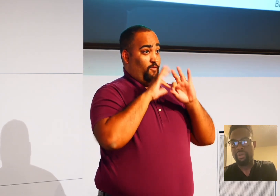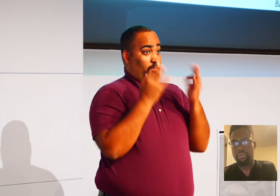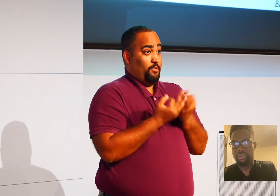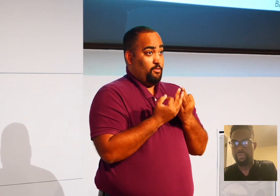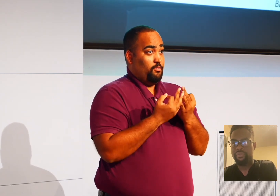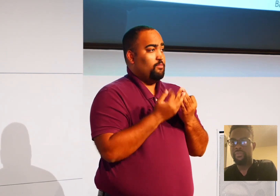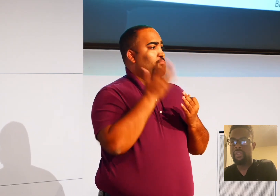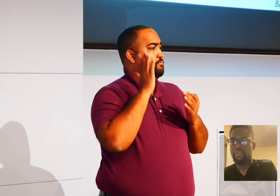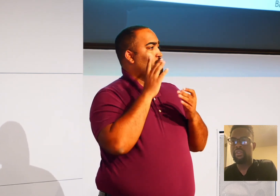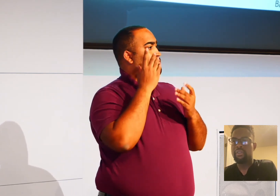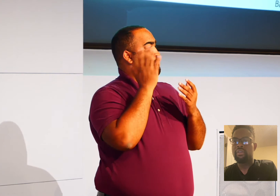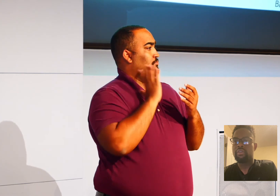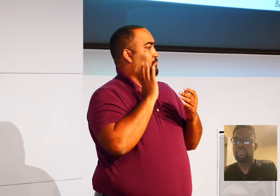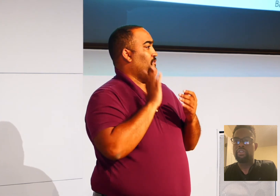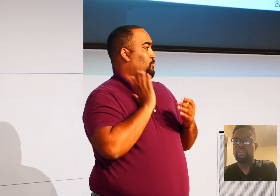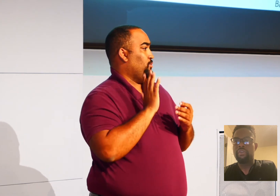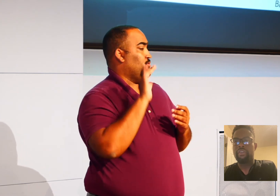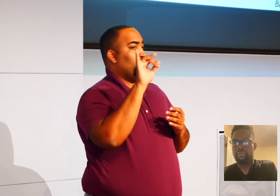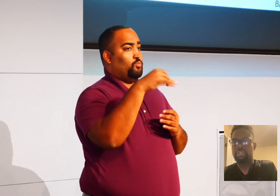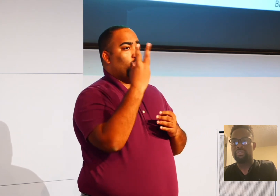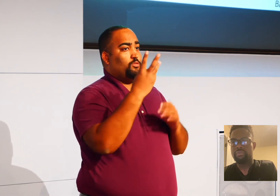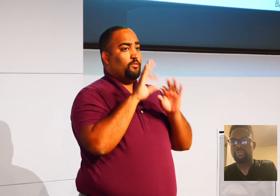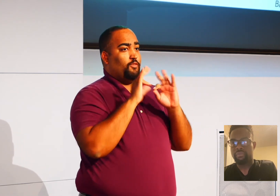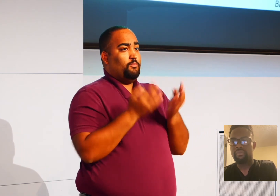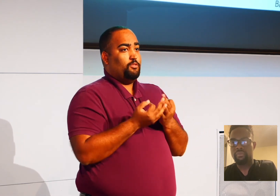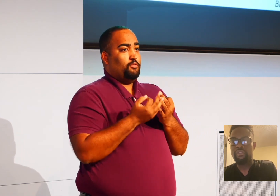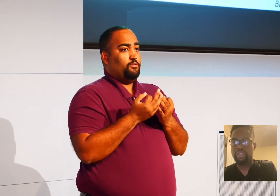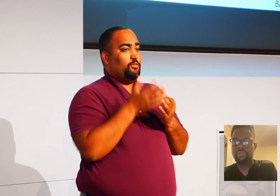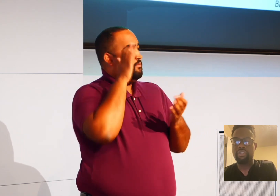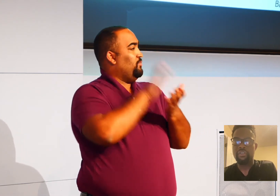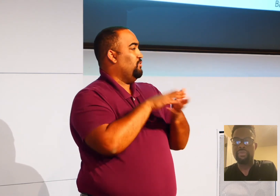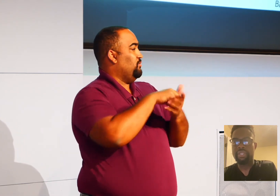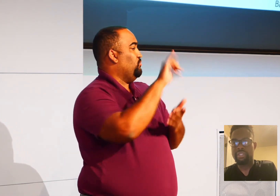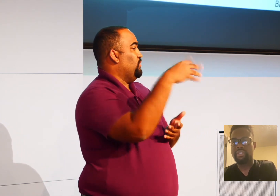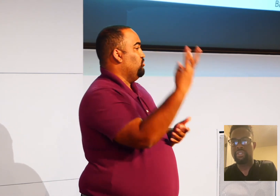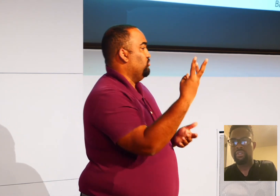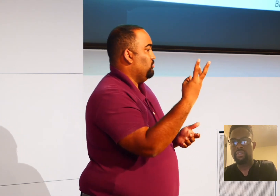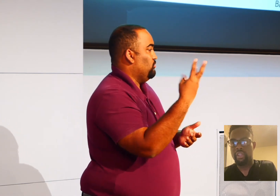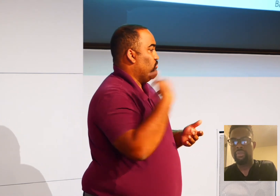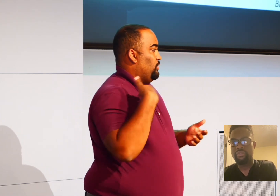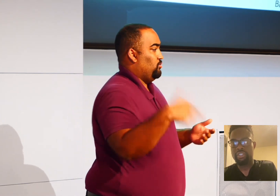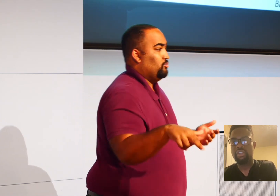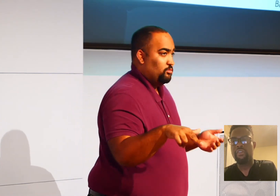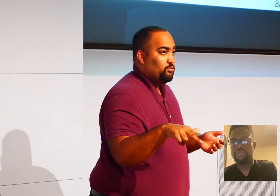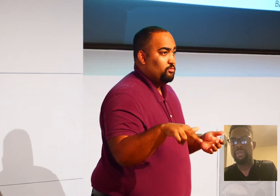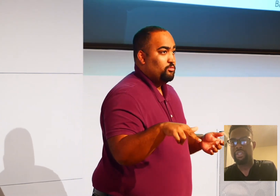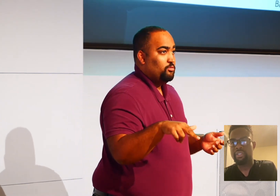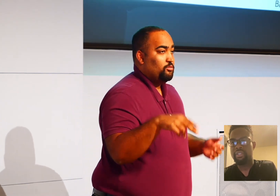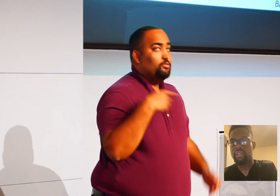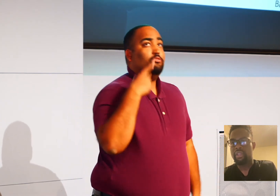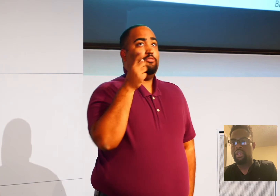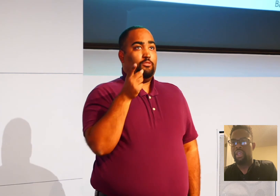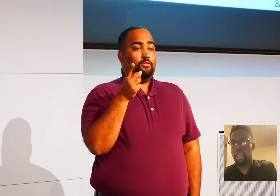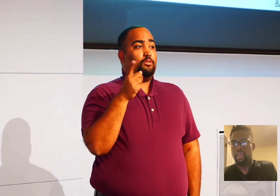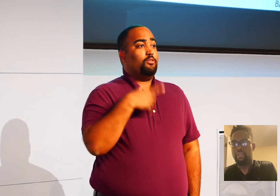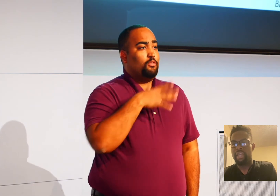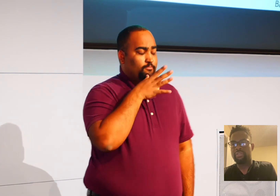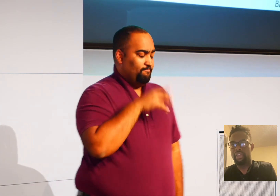both. So my family, before they were Jehovah's Witnesses, they believed in Jehovah's Witness. And naturally I